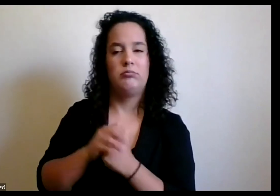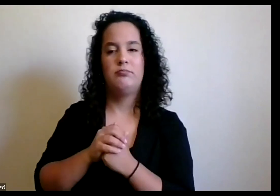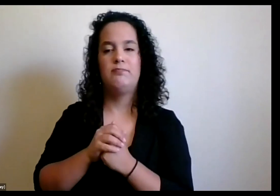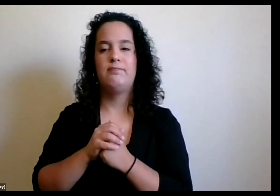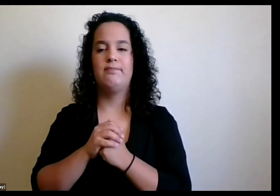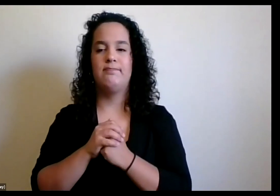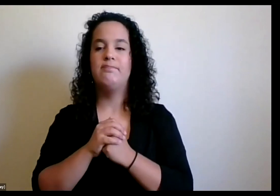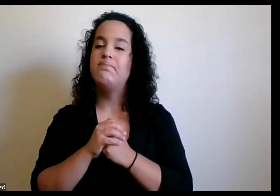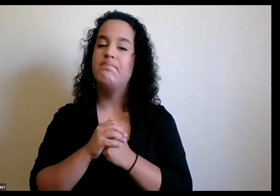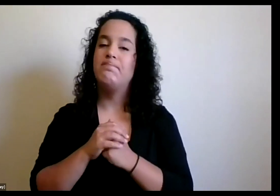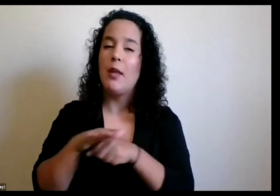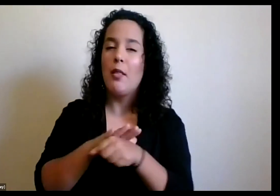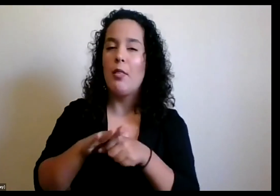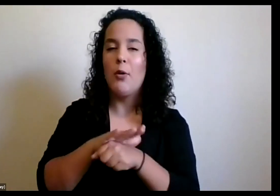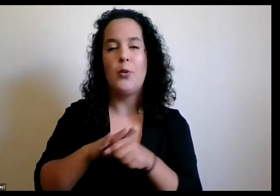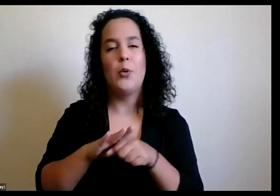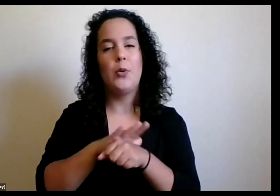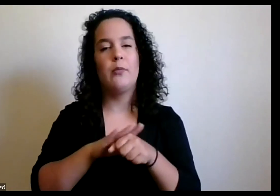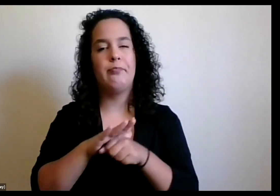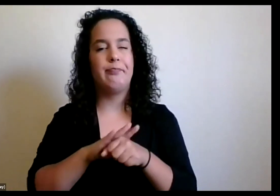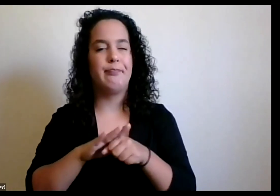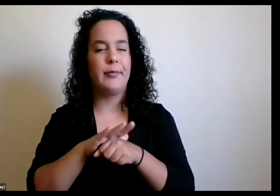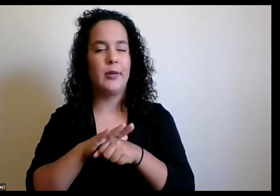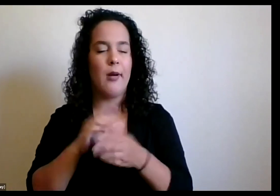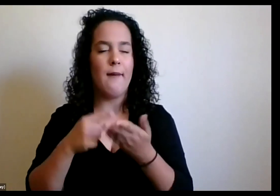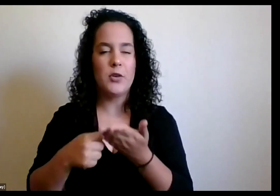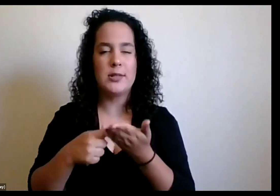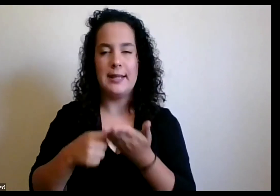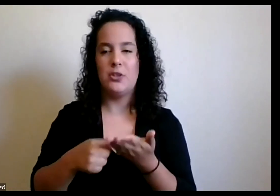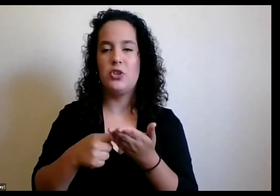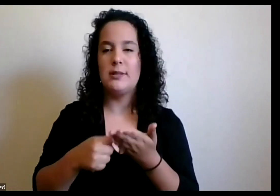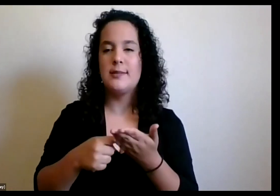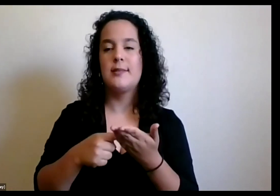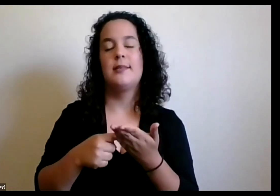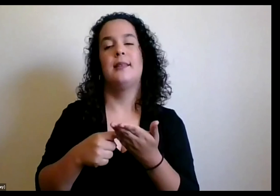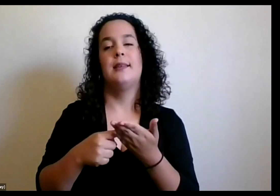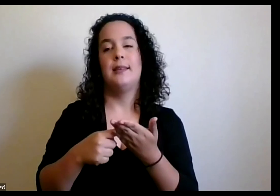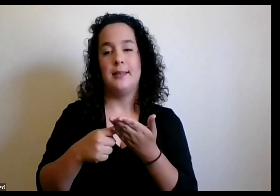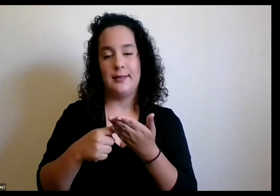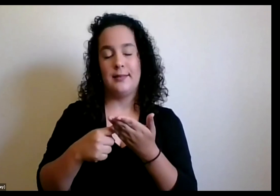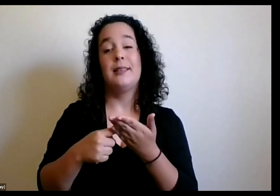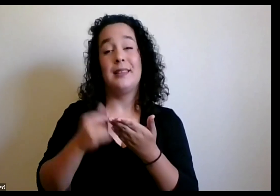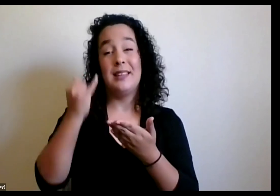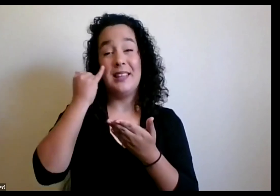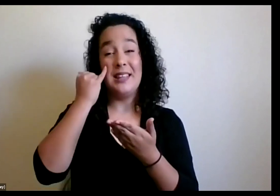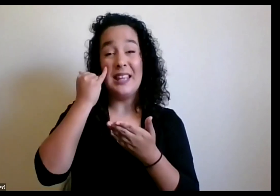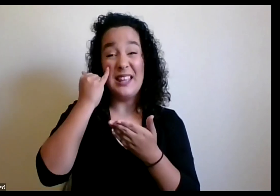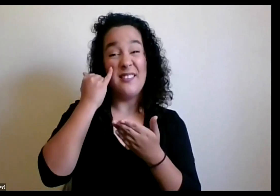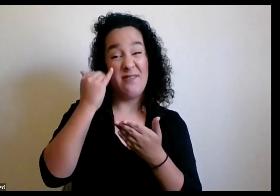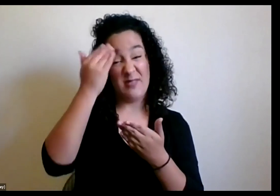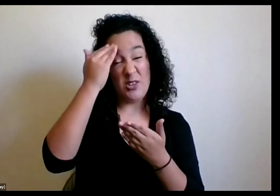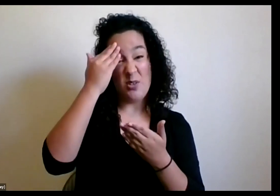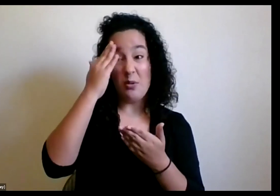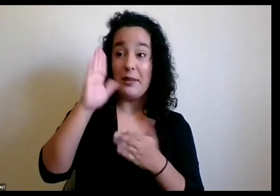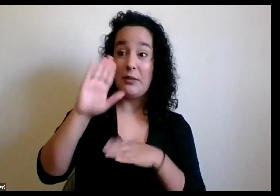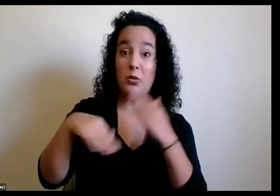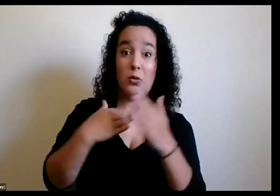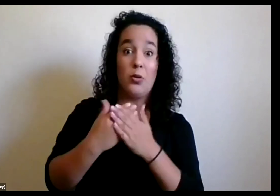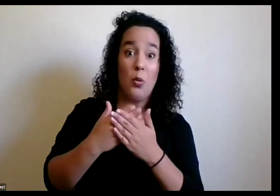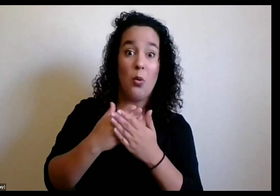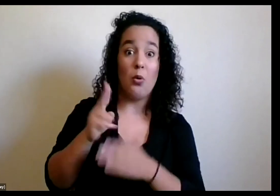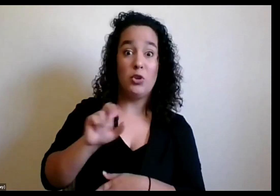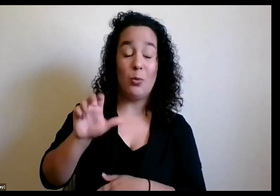local conversations. I know, you know, if you're working and you're trying to work in alignment with folks across the state, as I know how, you know, Housing